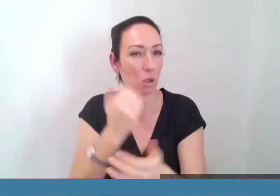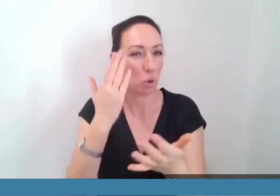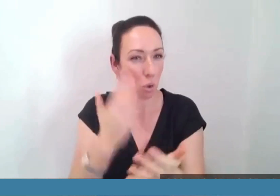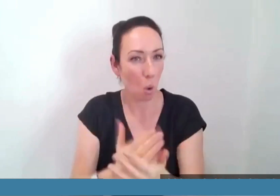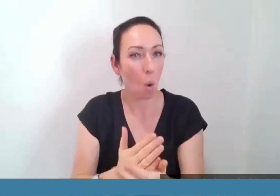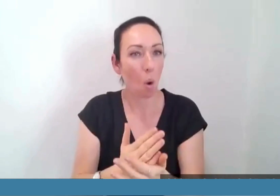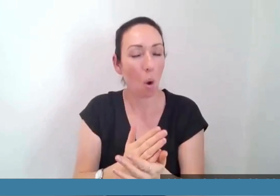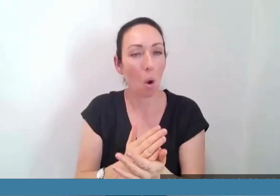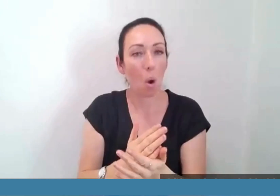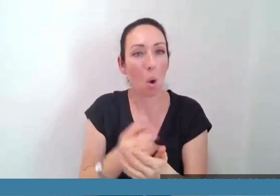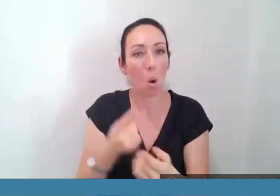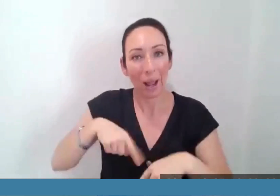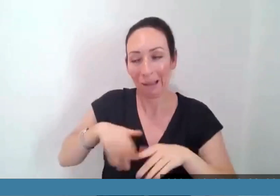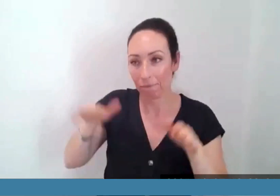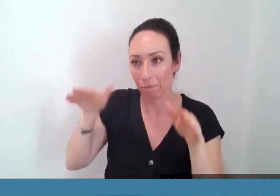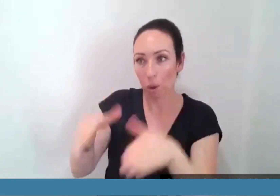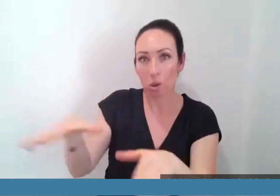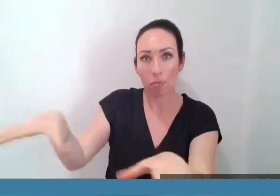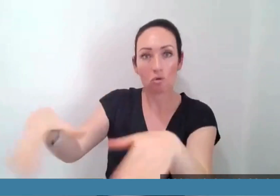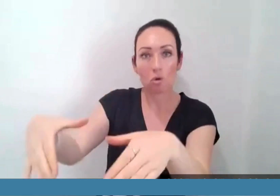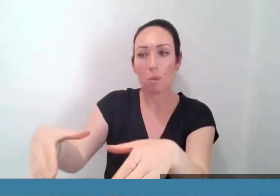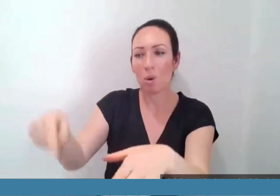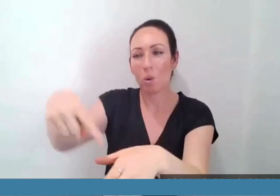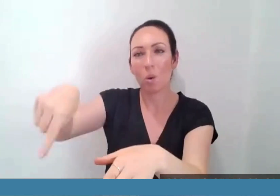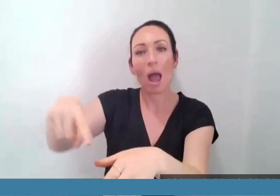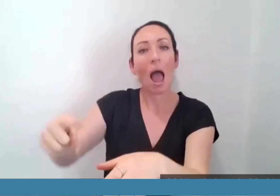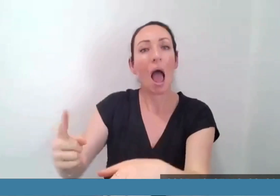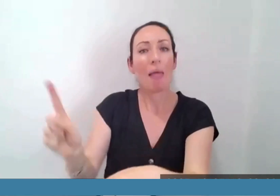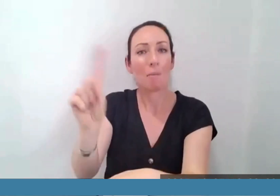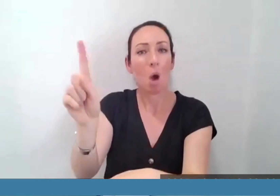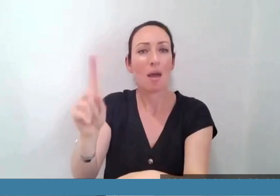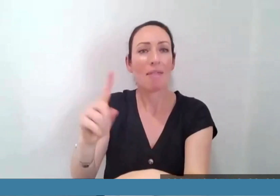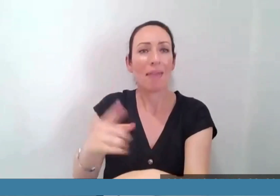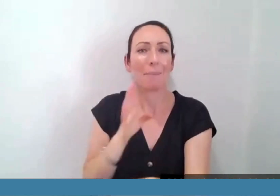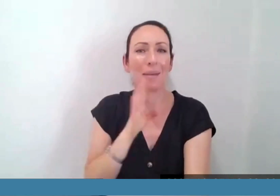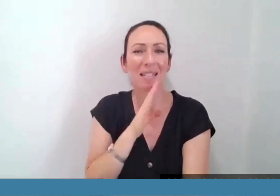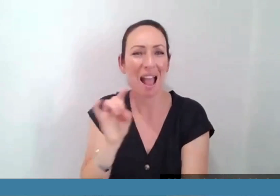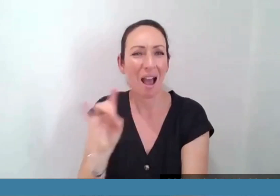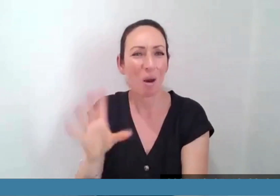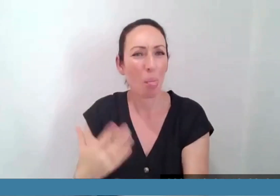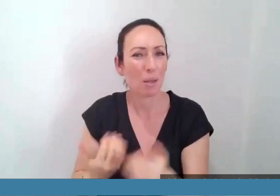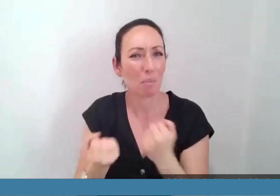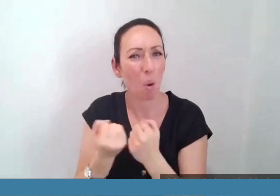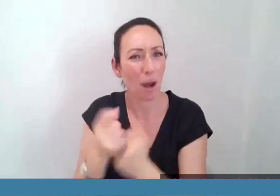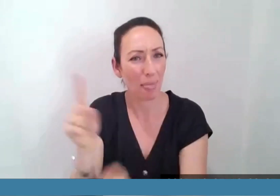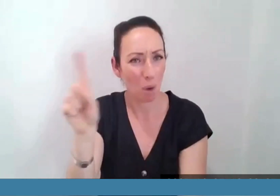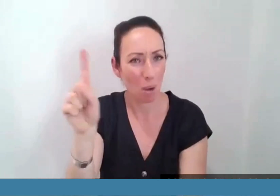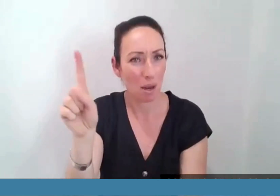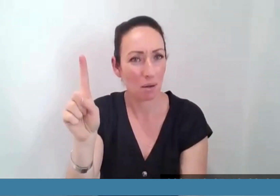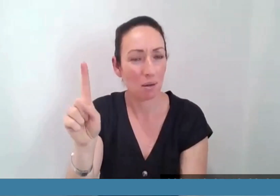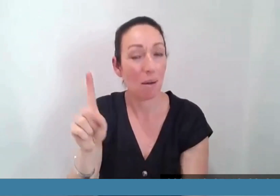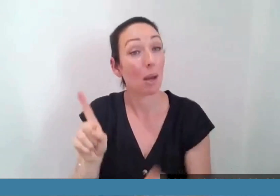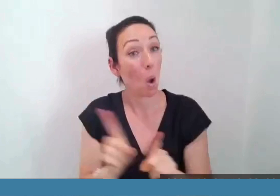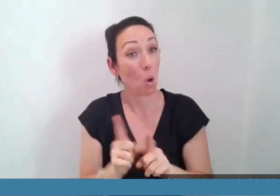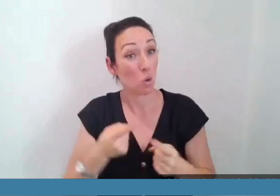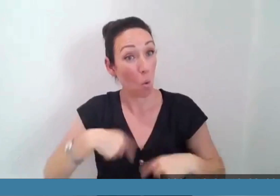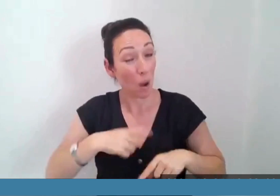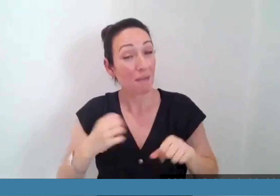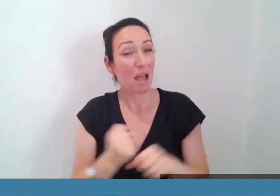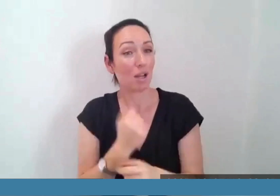often miss out on current supports. And we've also made sure that people with disability will be leading and shaping the